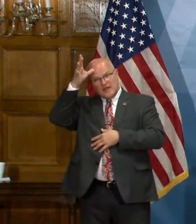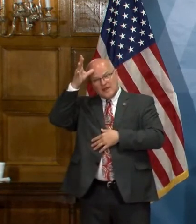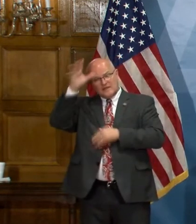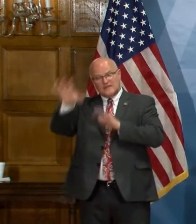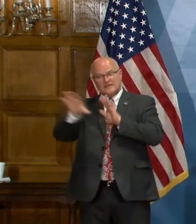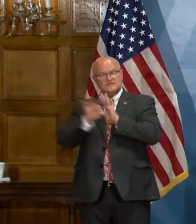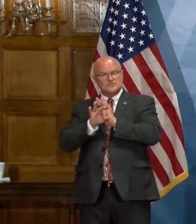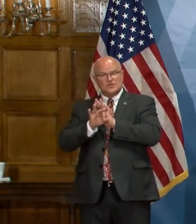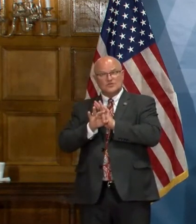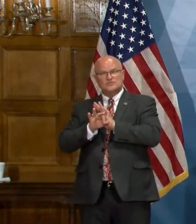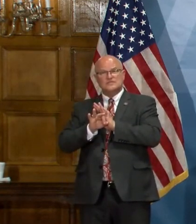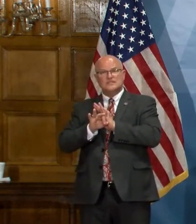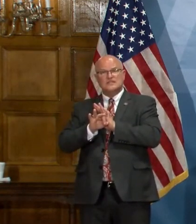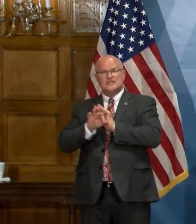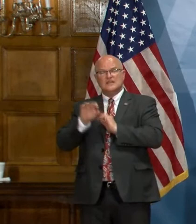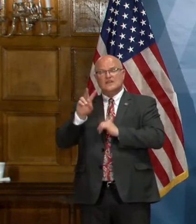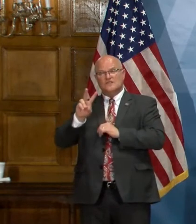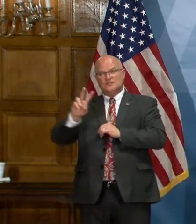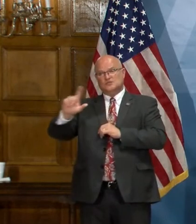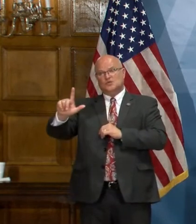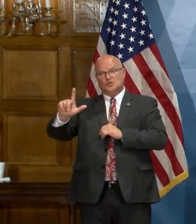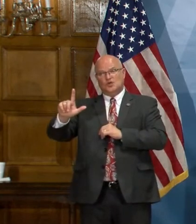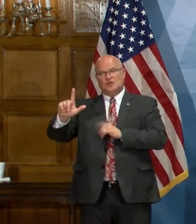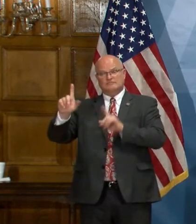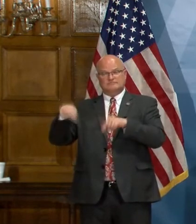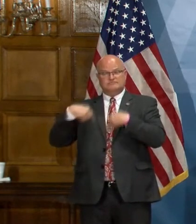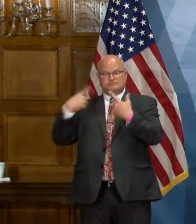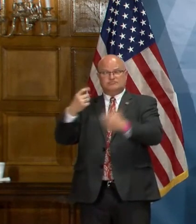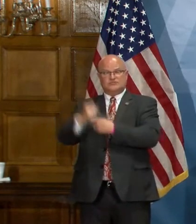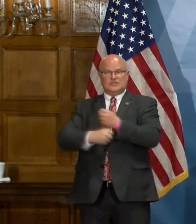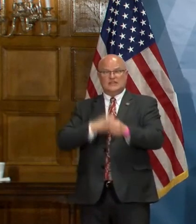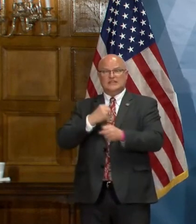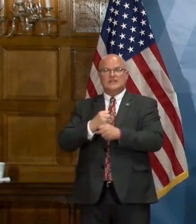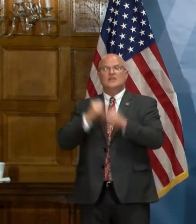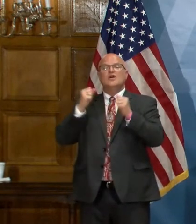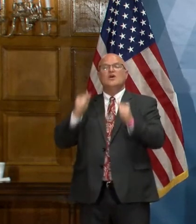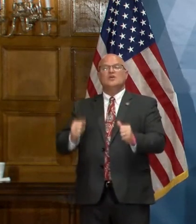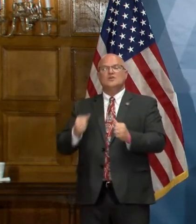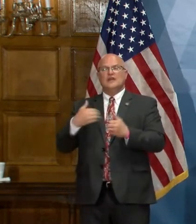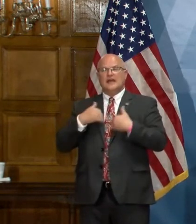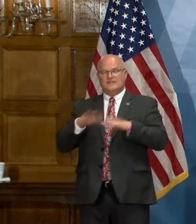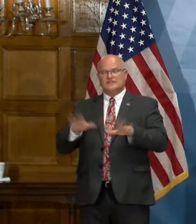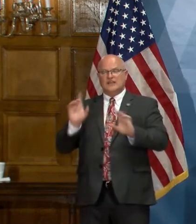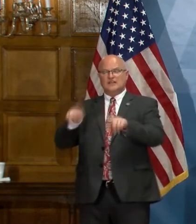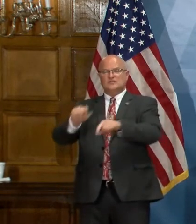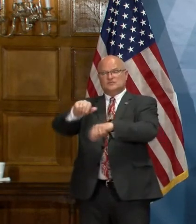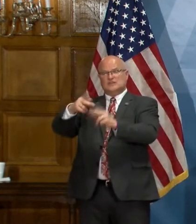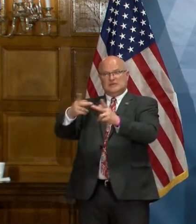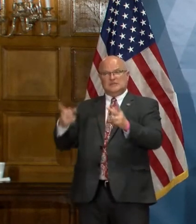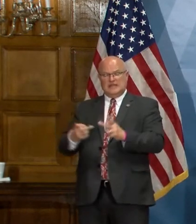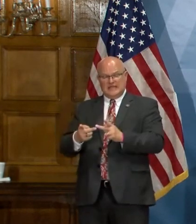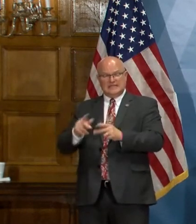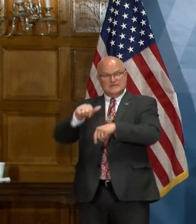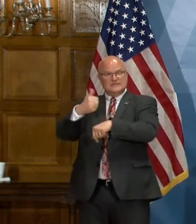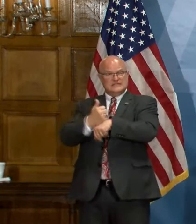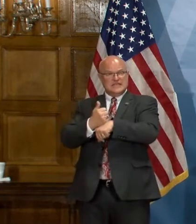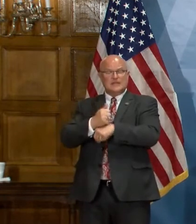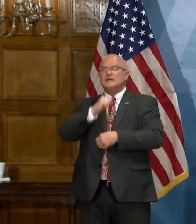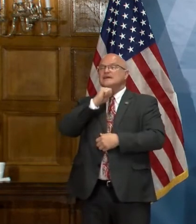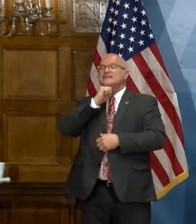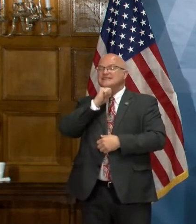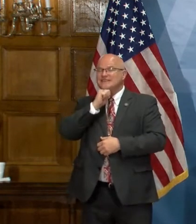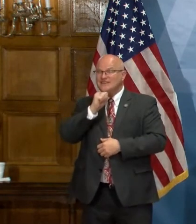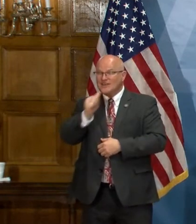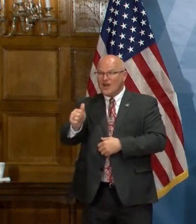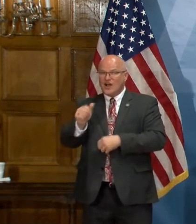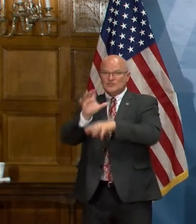have chosen virtual learning for the whole year could take their child to a setting that was not